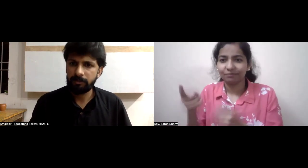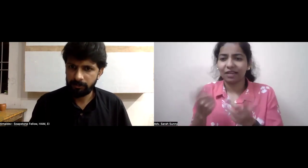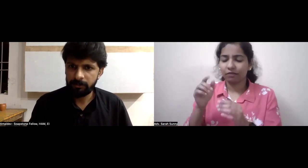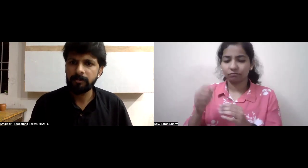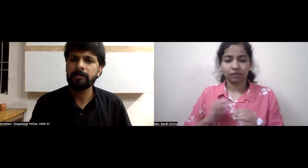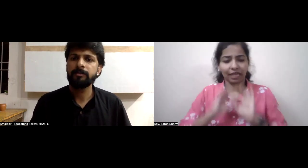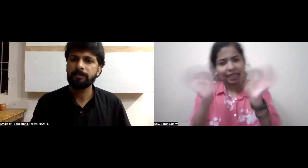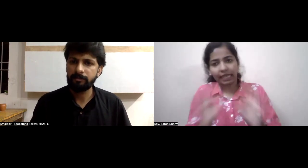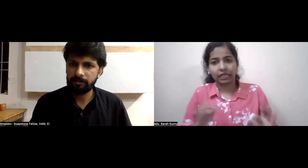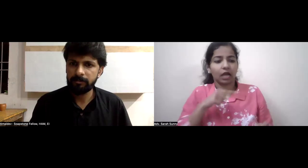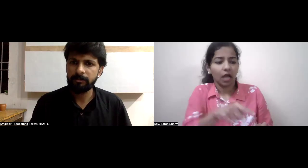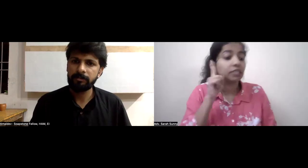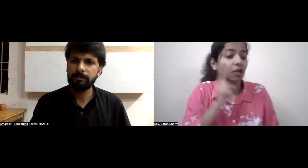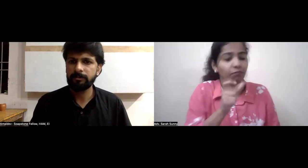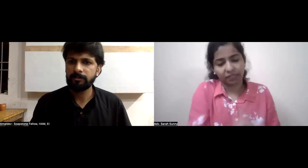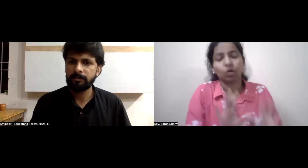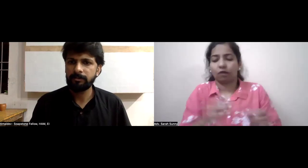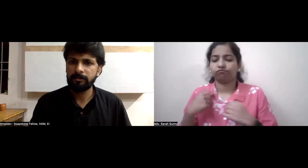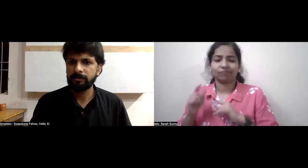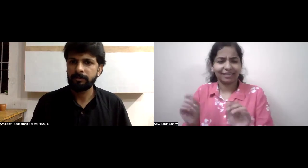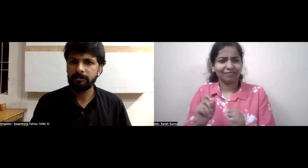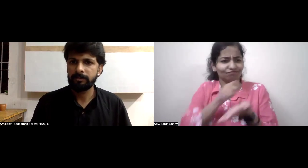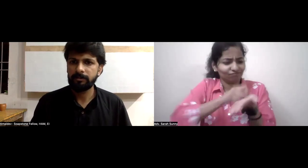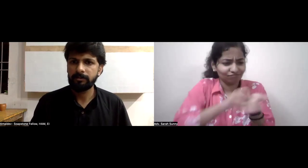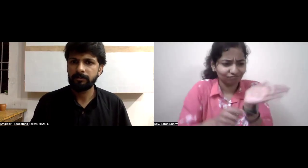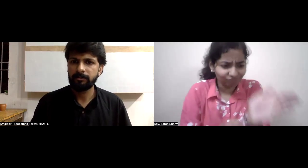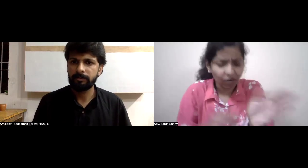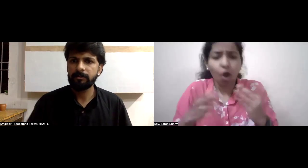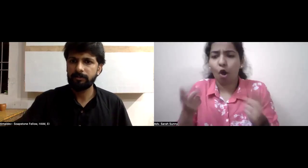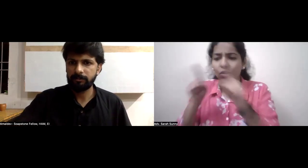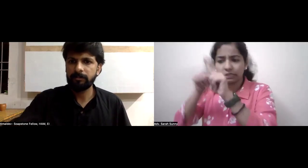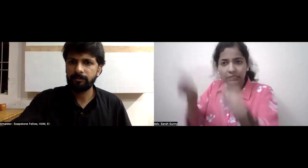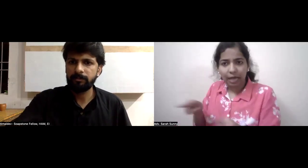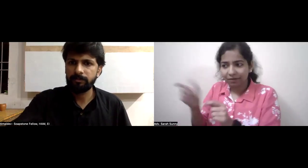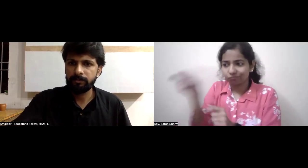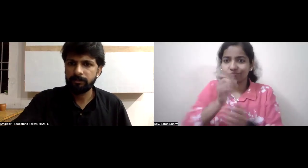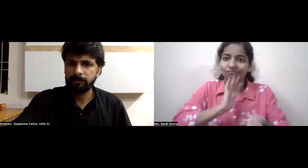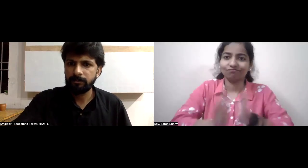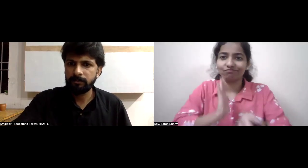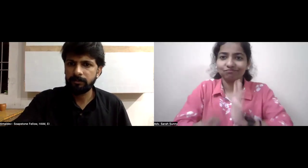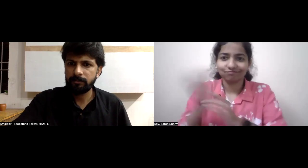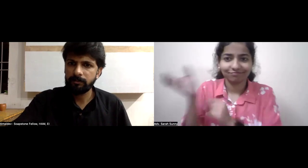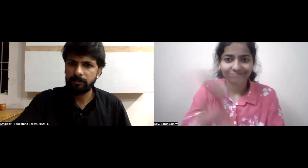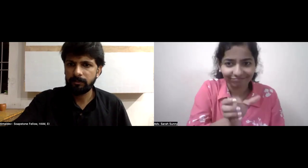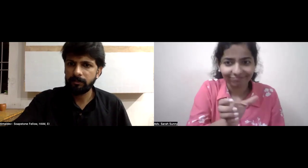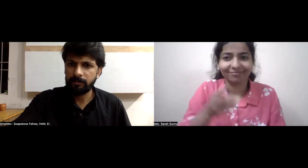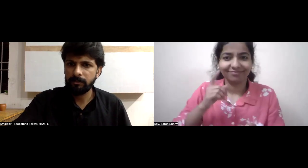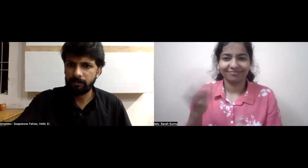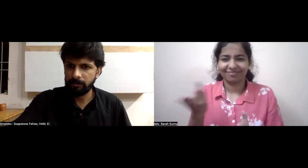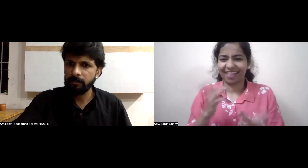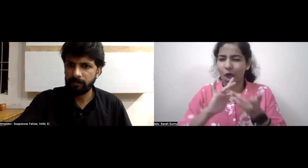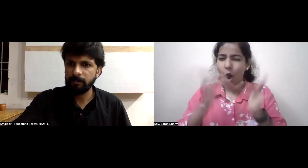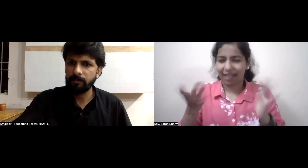relay services, interpreters on call, where deaf people are able to access the services,